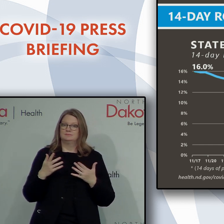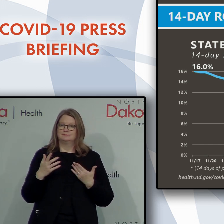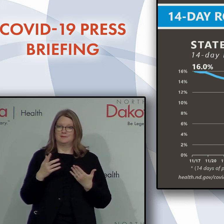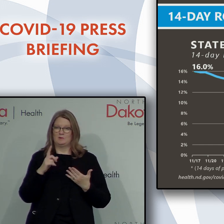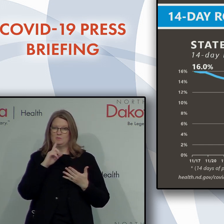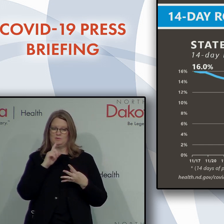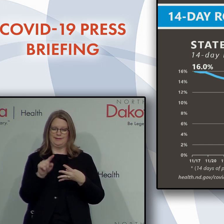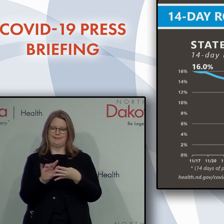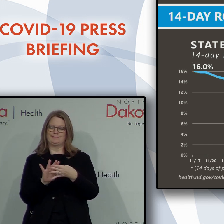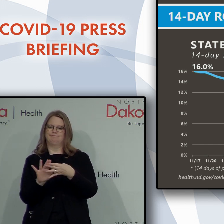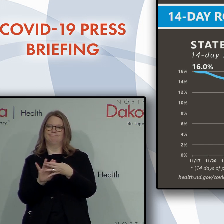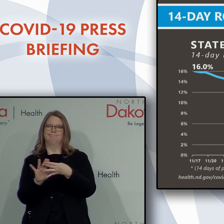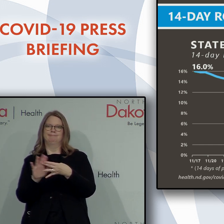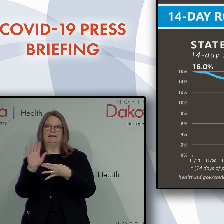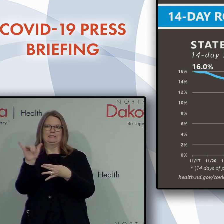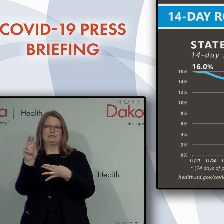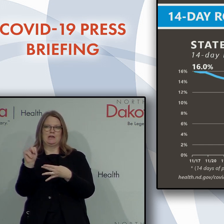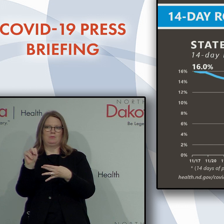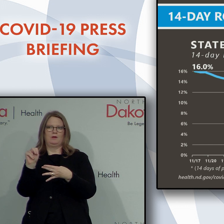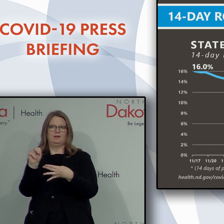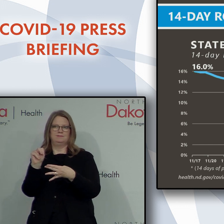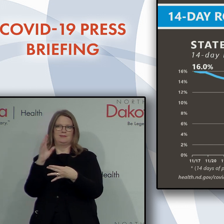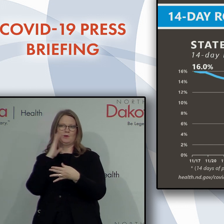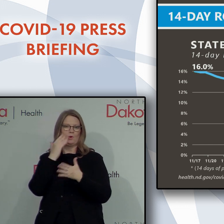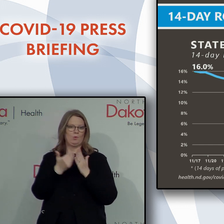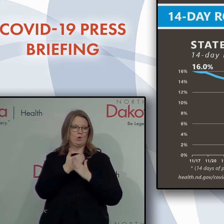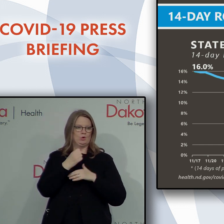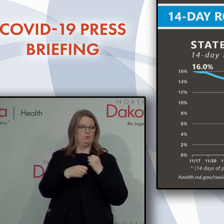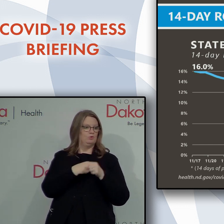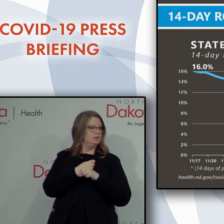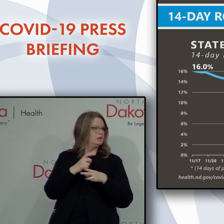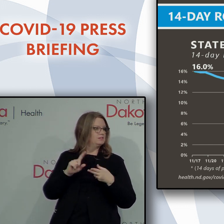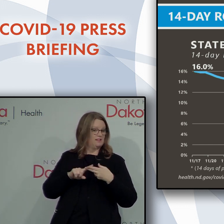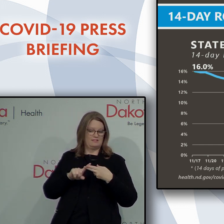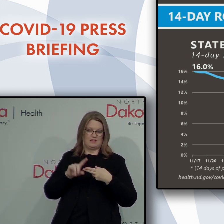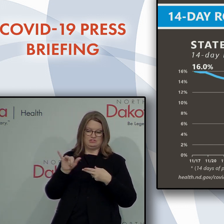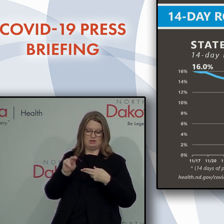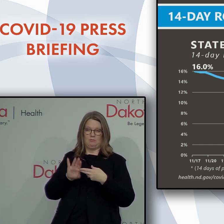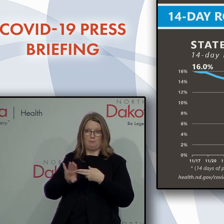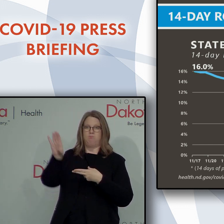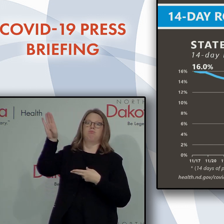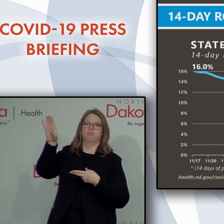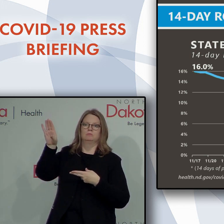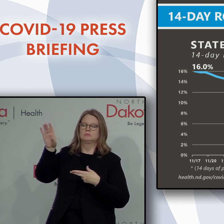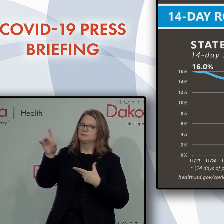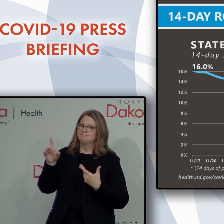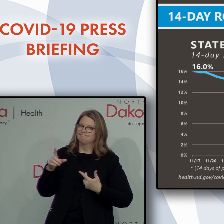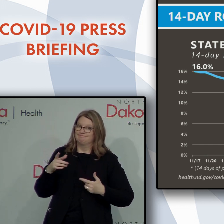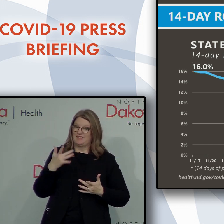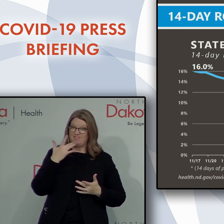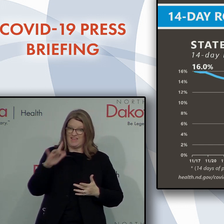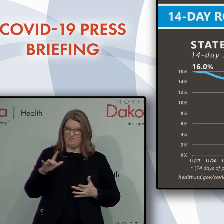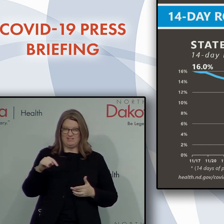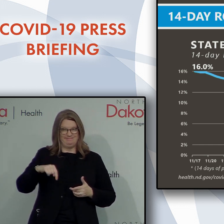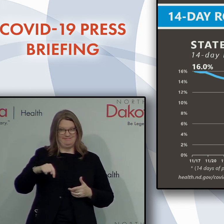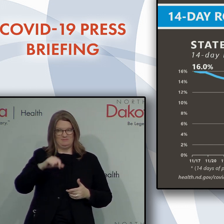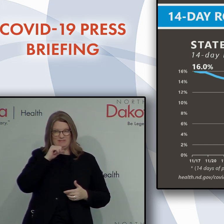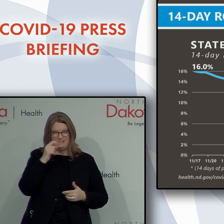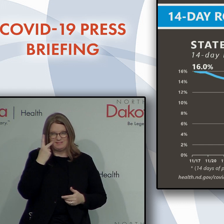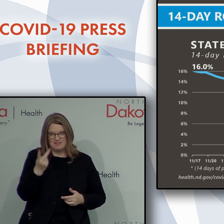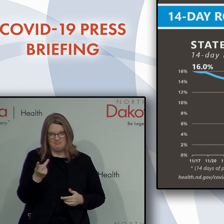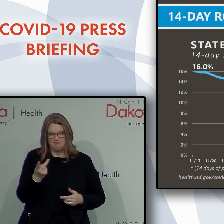post-January, post-New Year's bump. Some states have certainly seen that. We have not seen that here. So again, kudos to North Dakotans